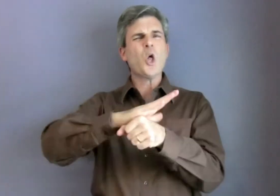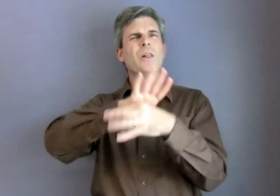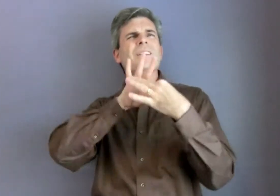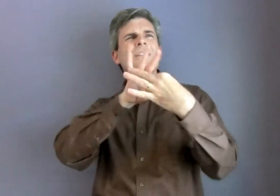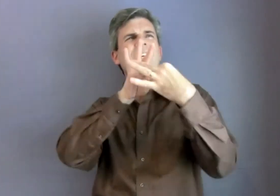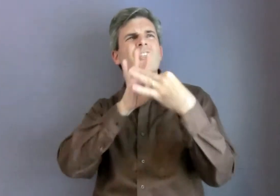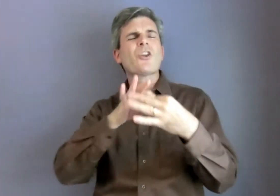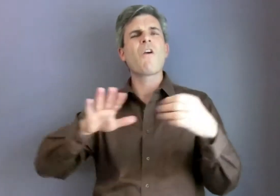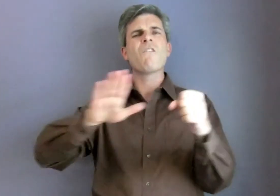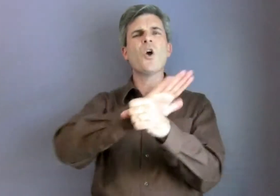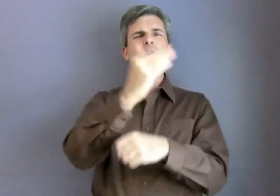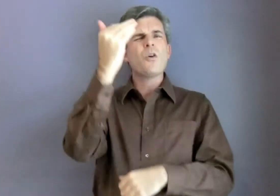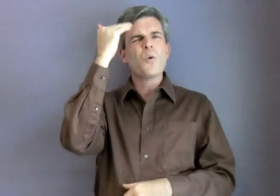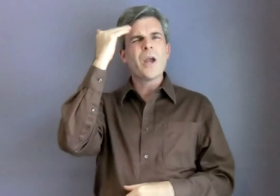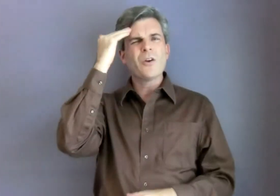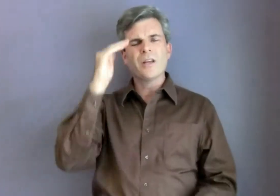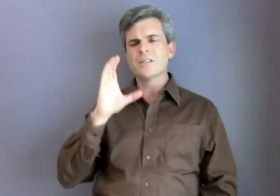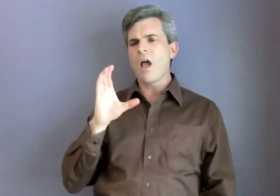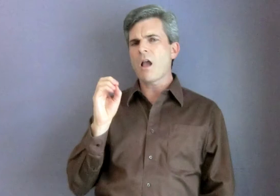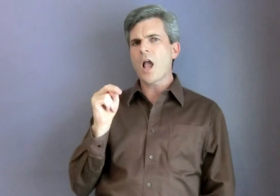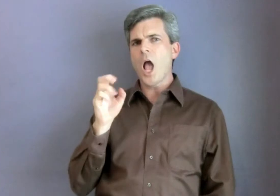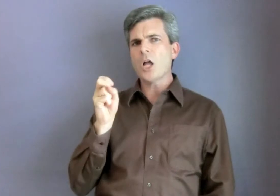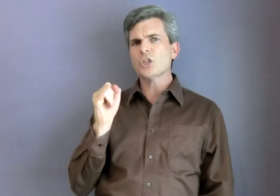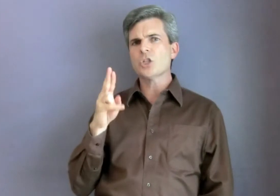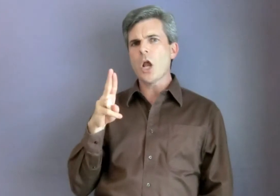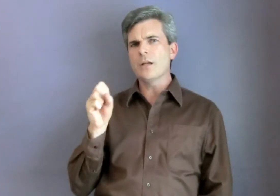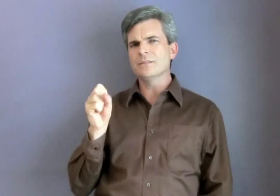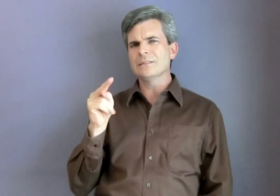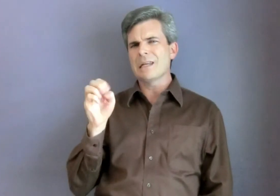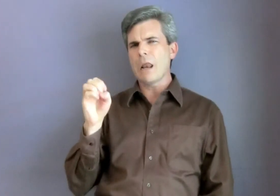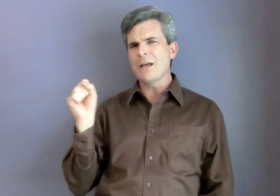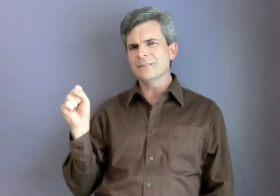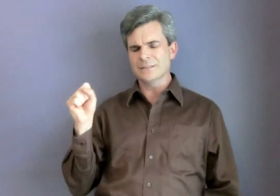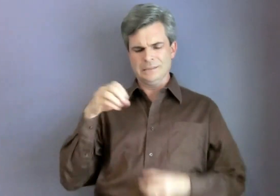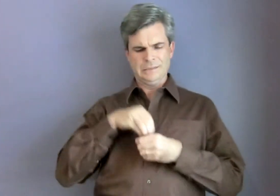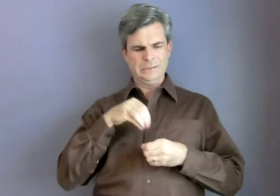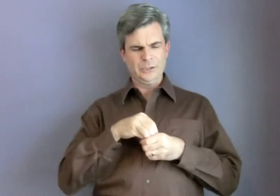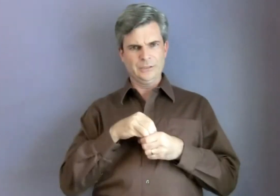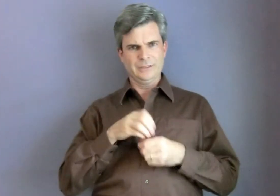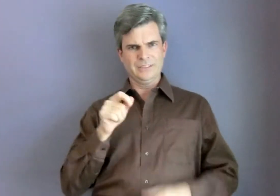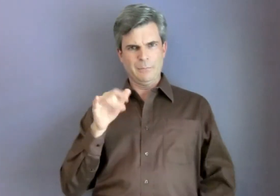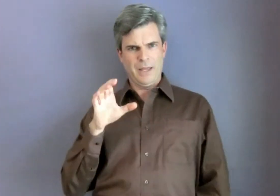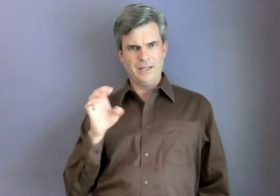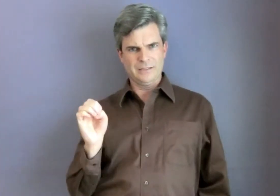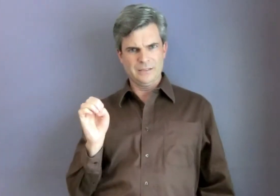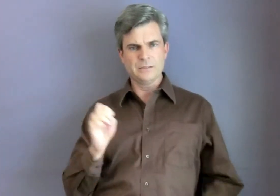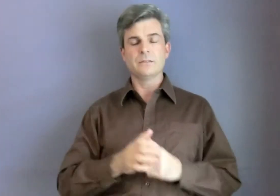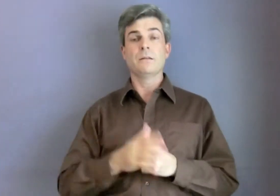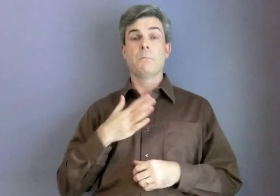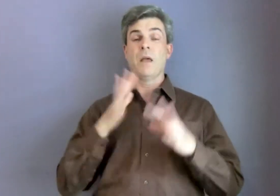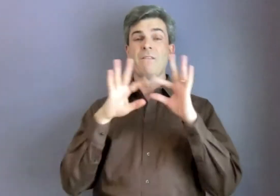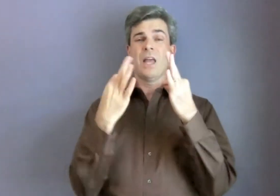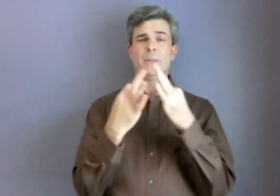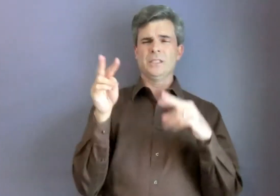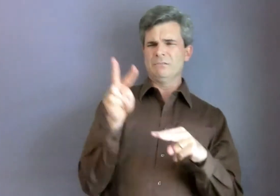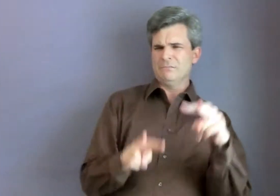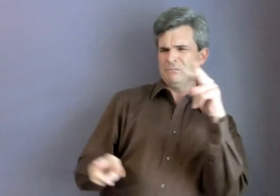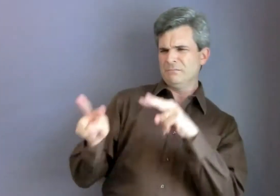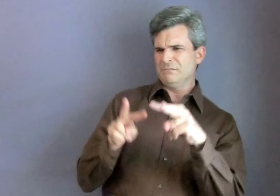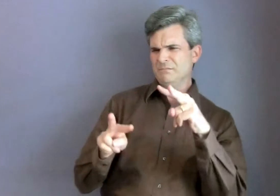my family, looking in from outside, what they're trying to figure out is a different kind of existential question, which is,